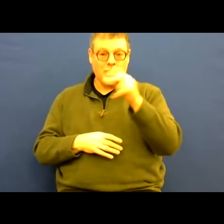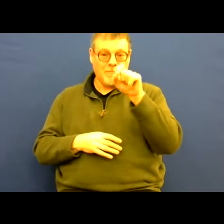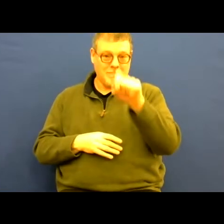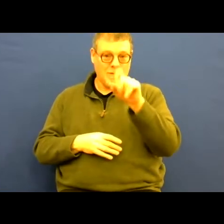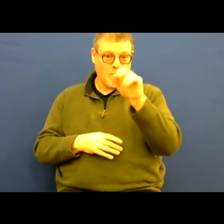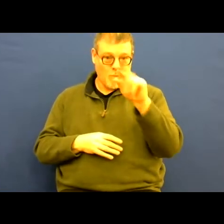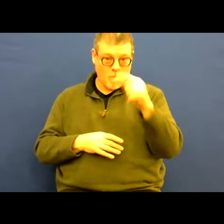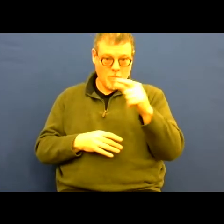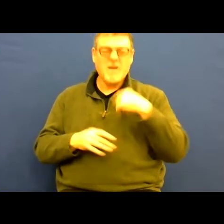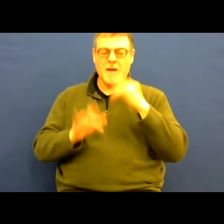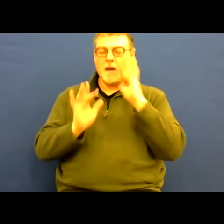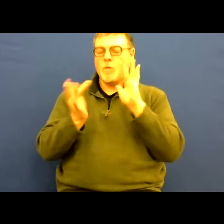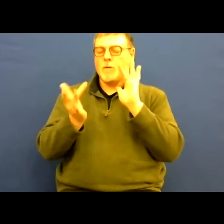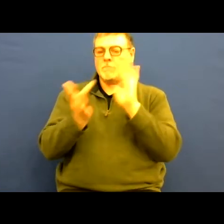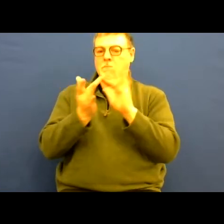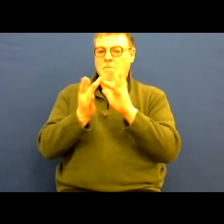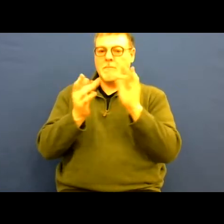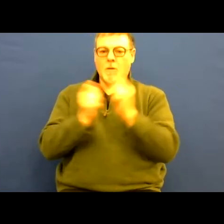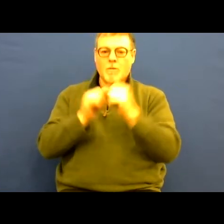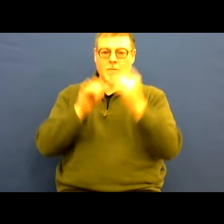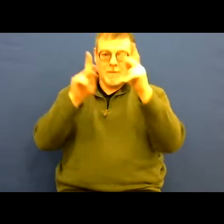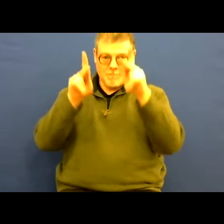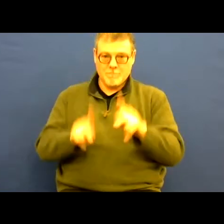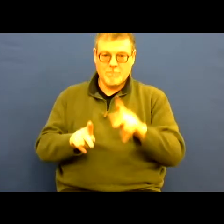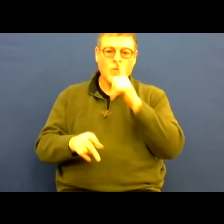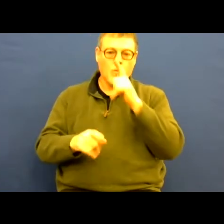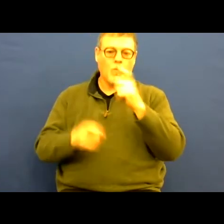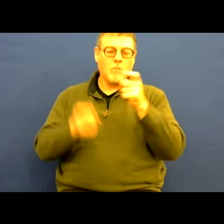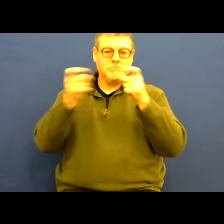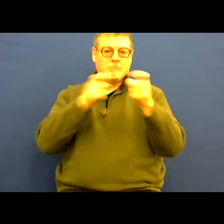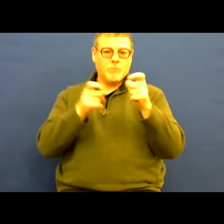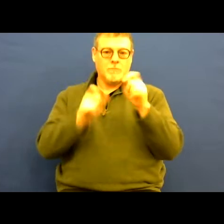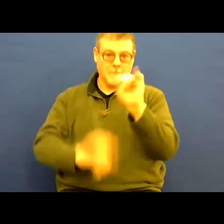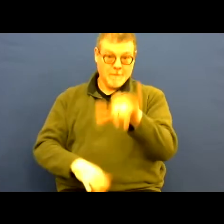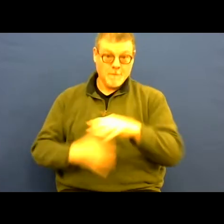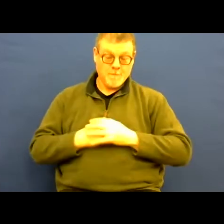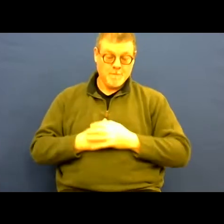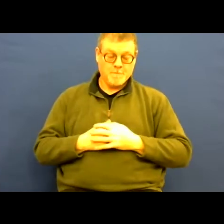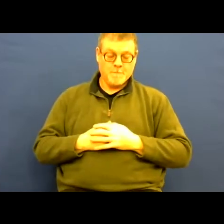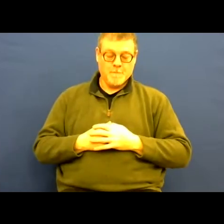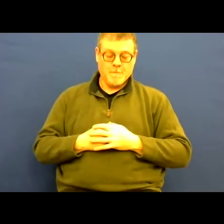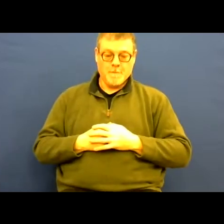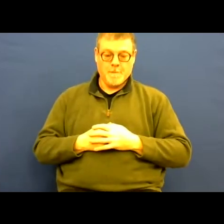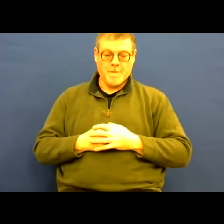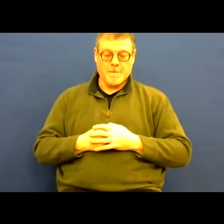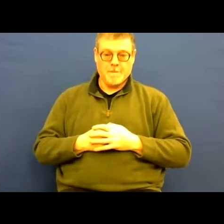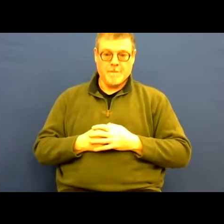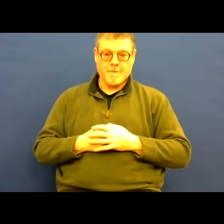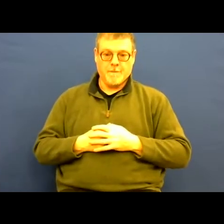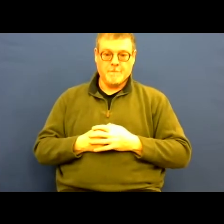supervisor@henrietta.org, and I'll put you in touch with the individual who's helping organizing that.